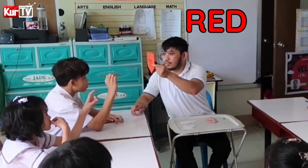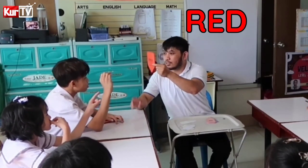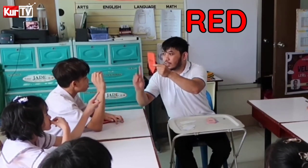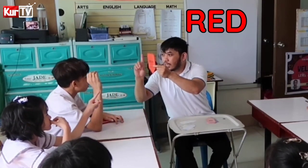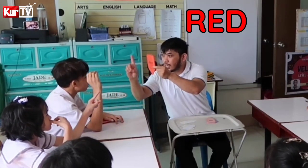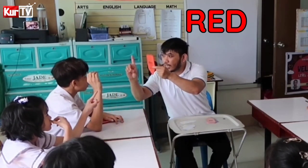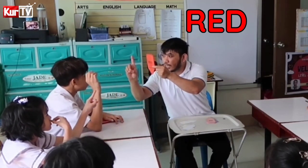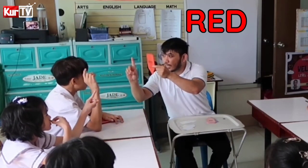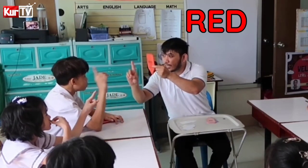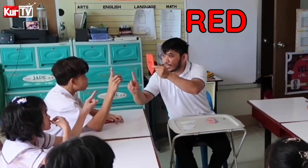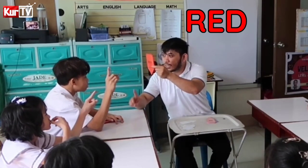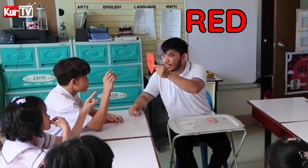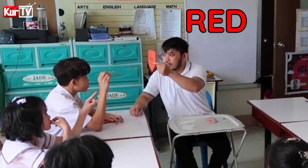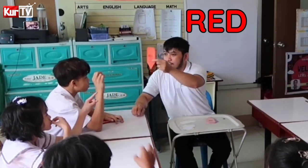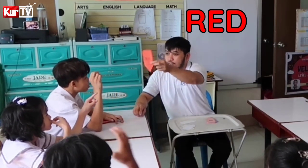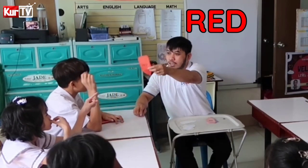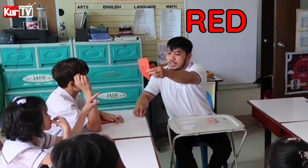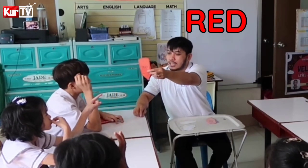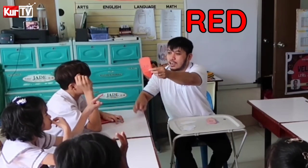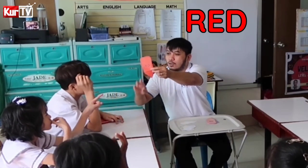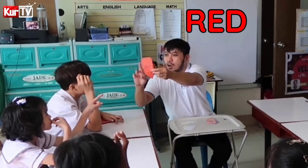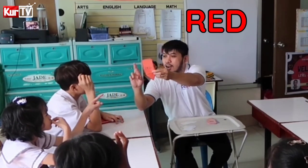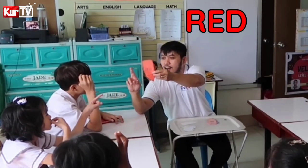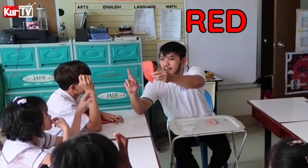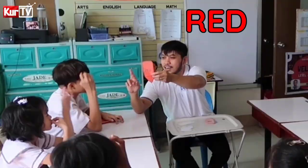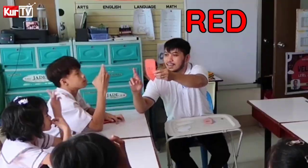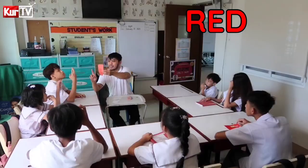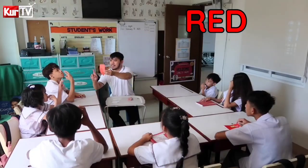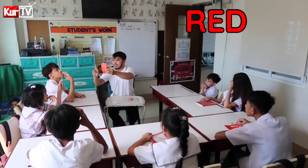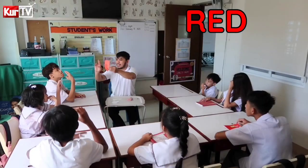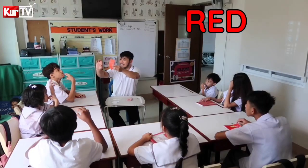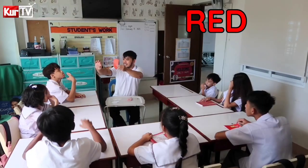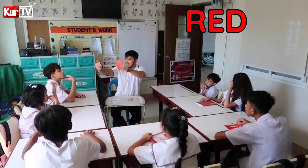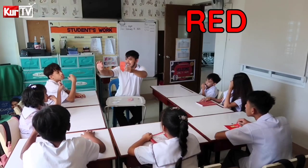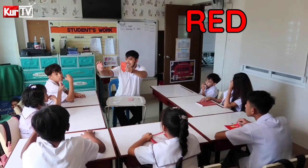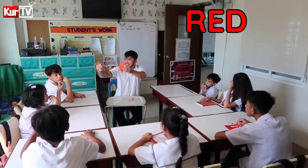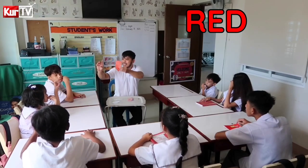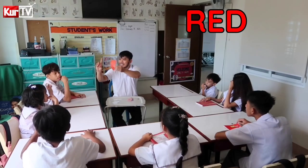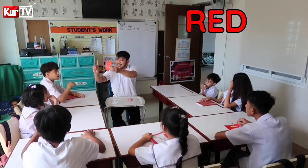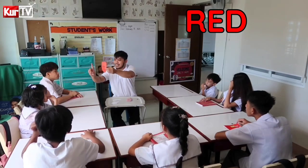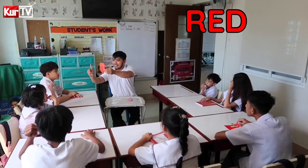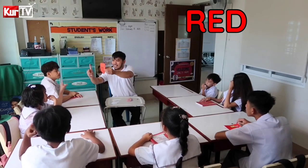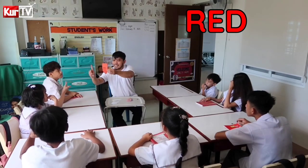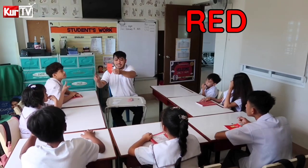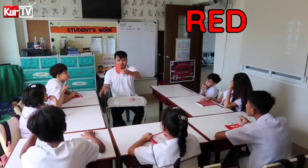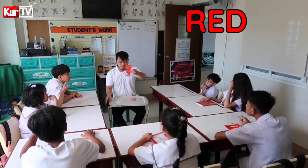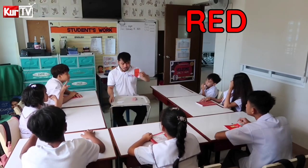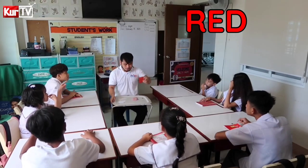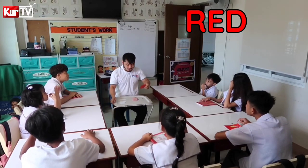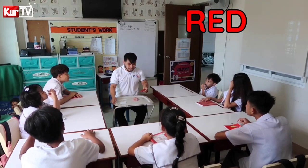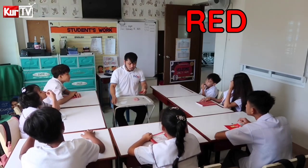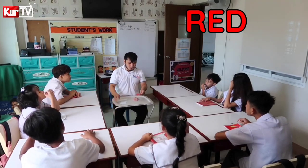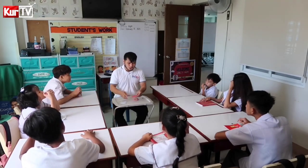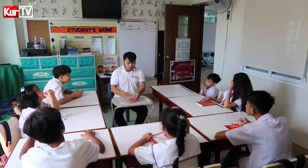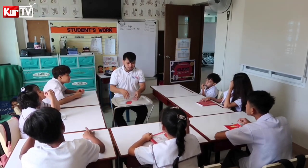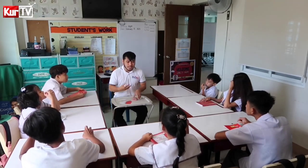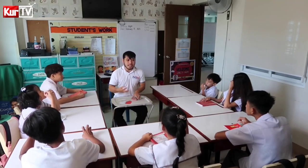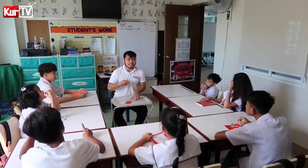D. Okay, ikaw. R, E, D. Okay, very good. Next,